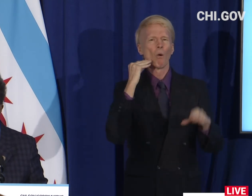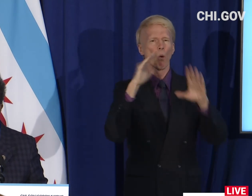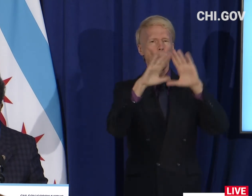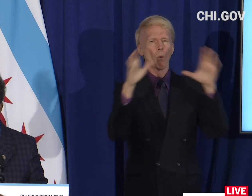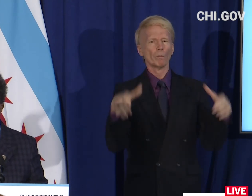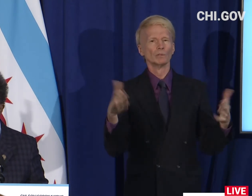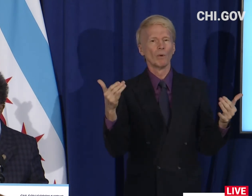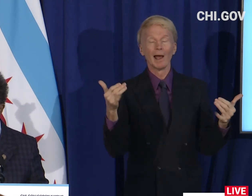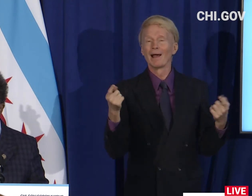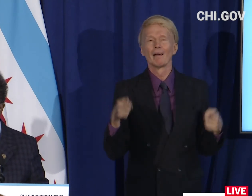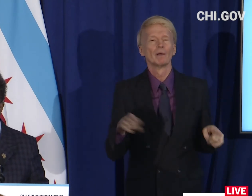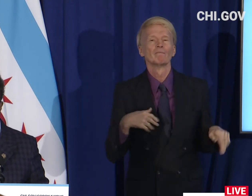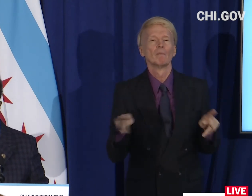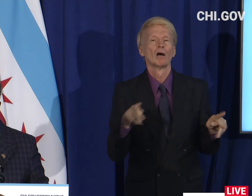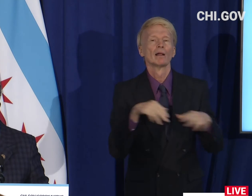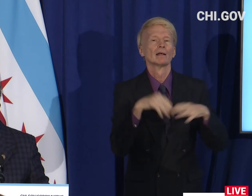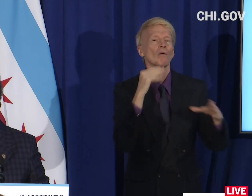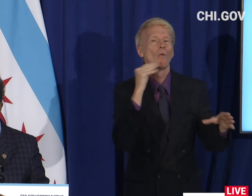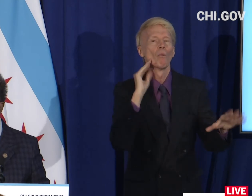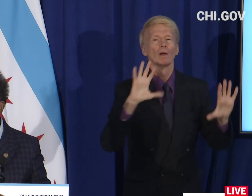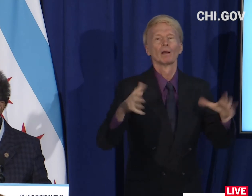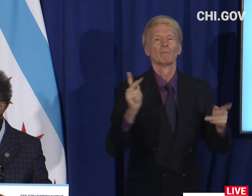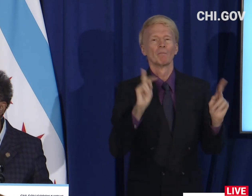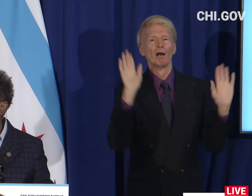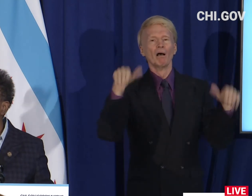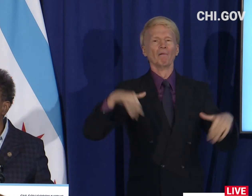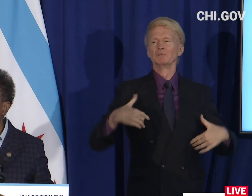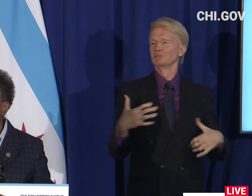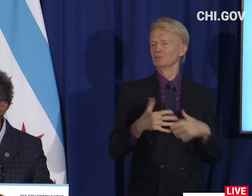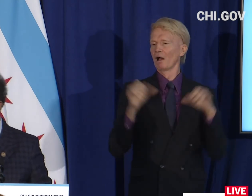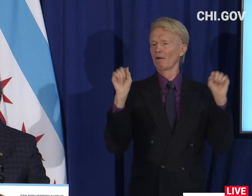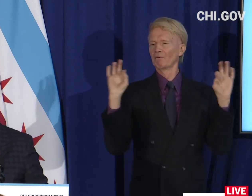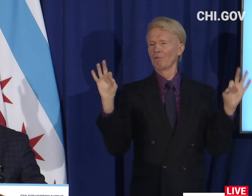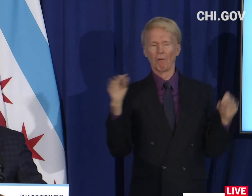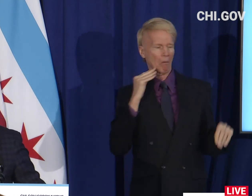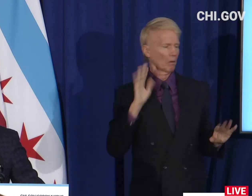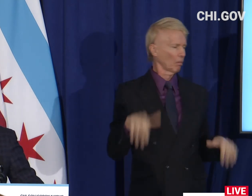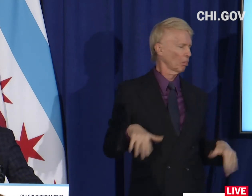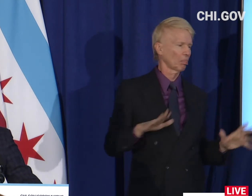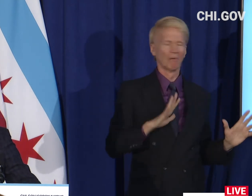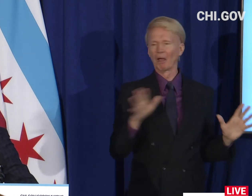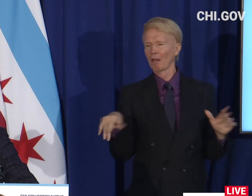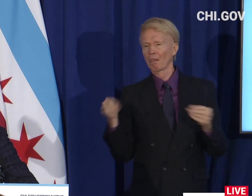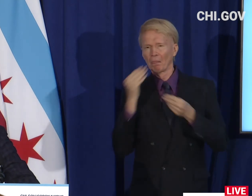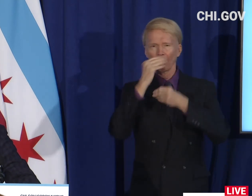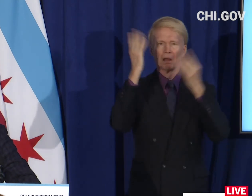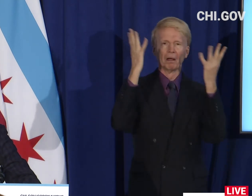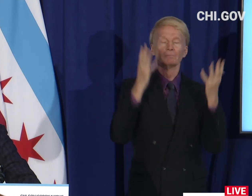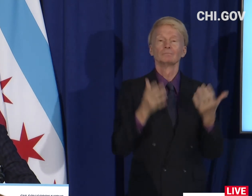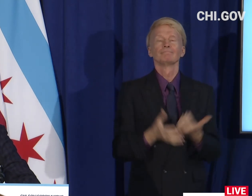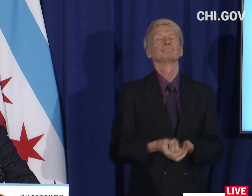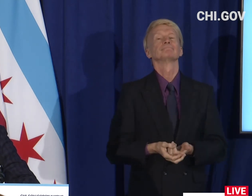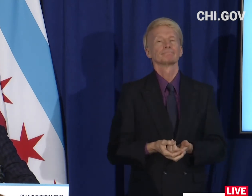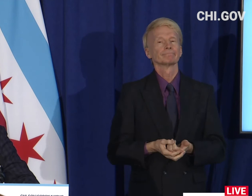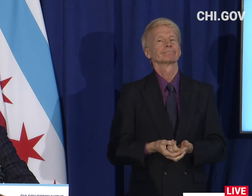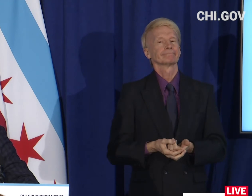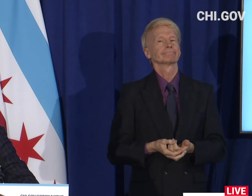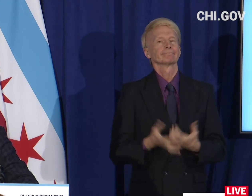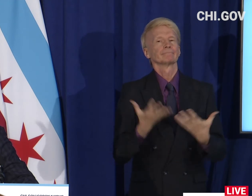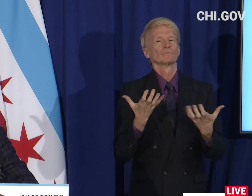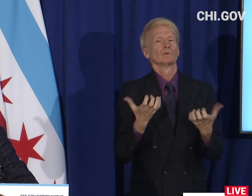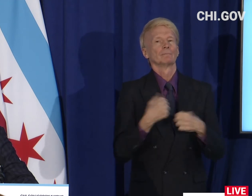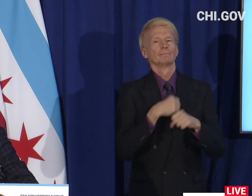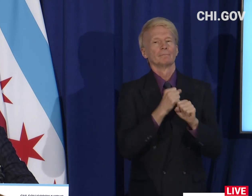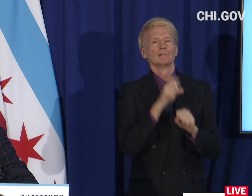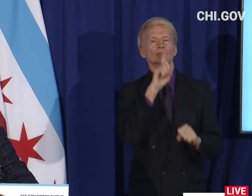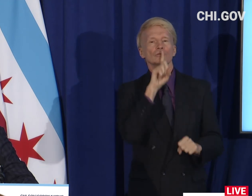seeing gatherings happening there. People feel like they're safe in their home. They're letting their guard down. So we just want to make sure that